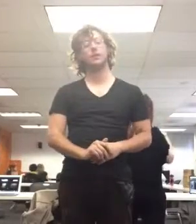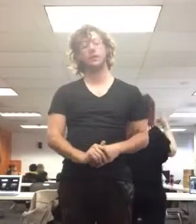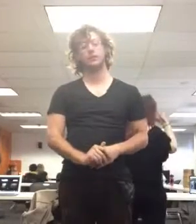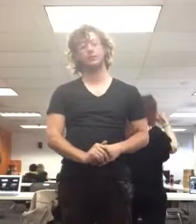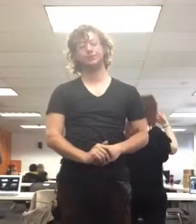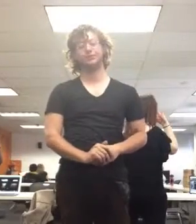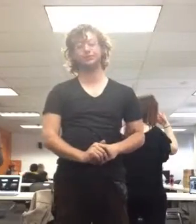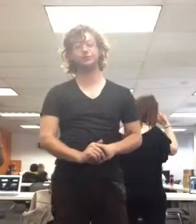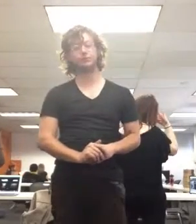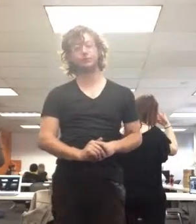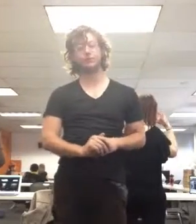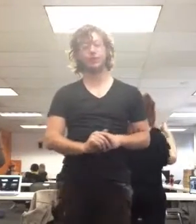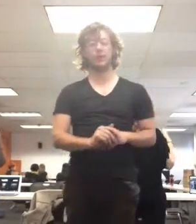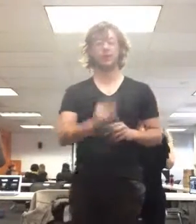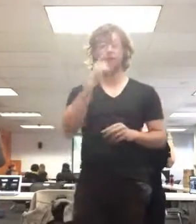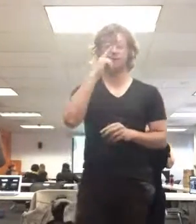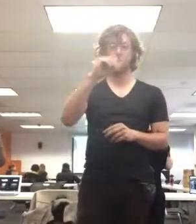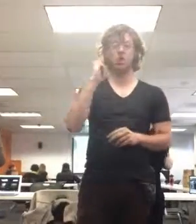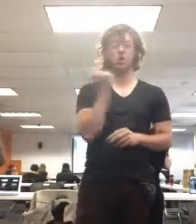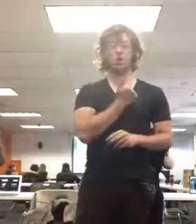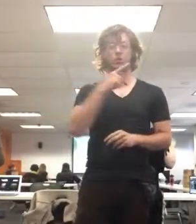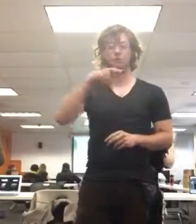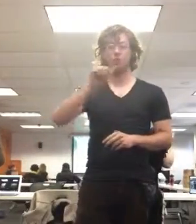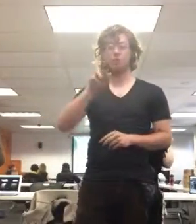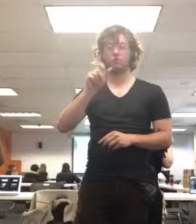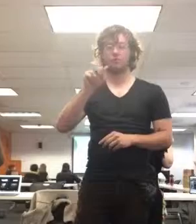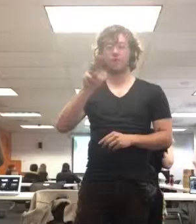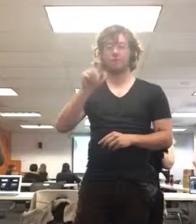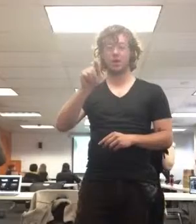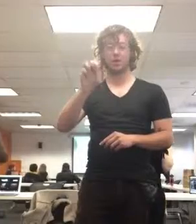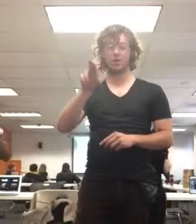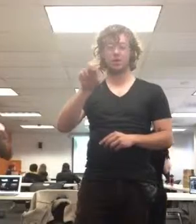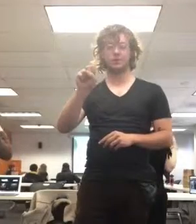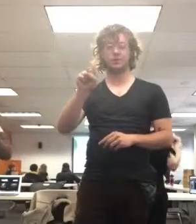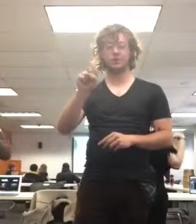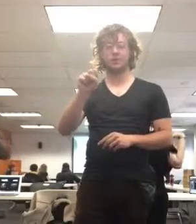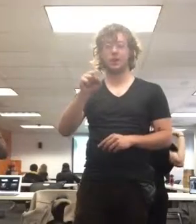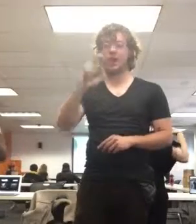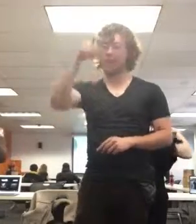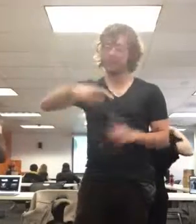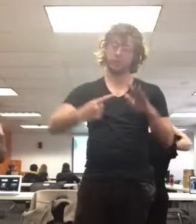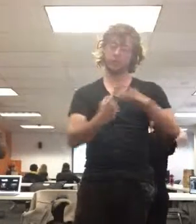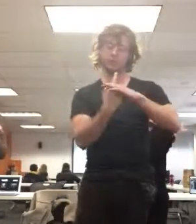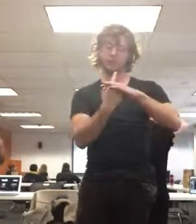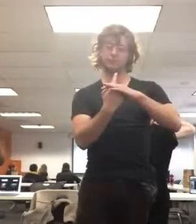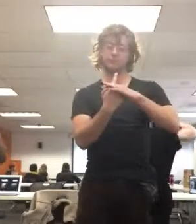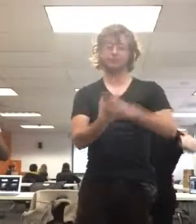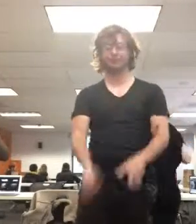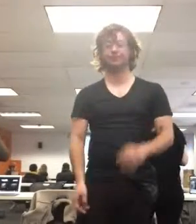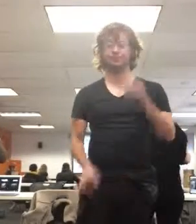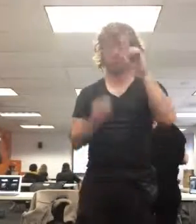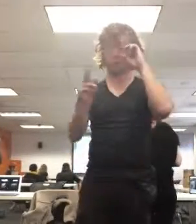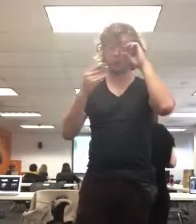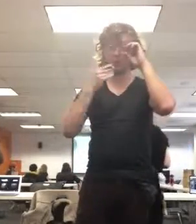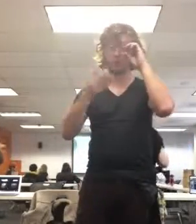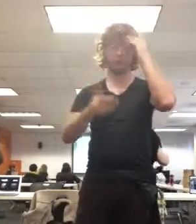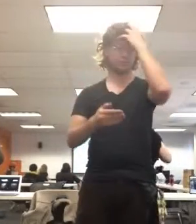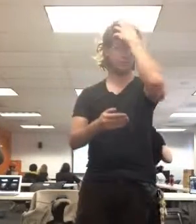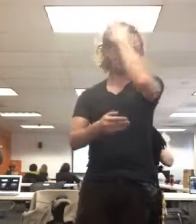features or parameters of production need to be present. Good? And there's a difference between